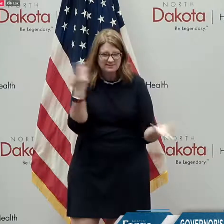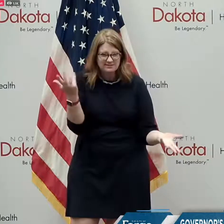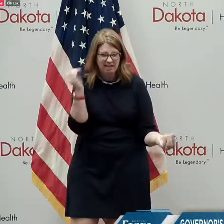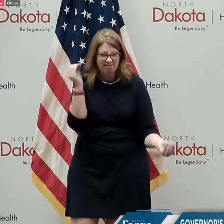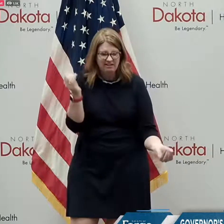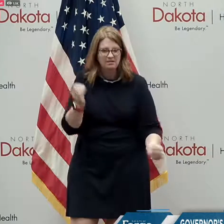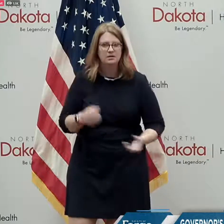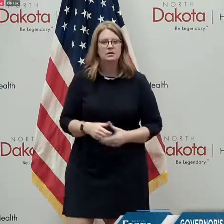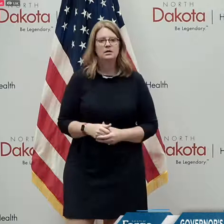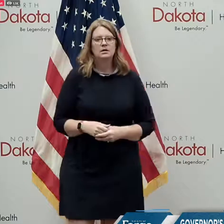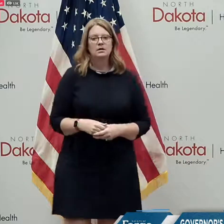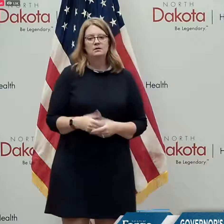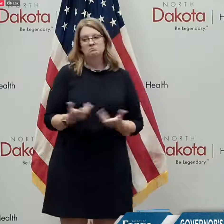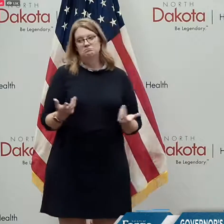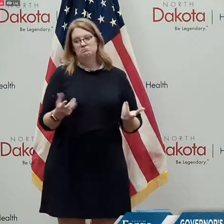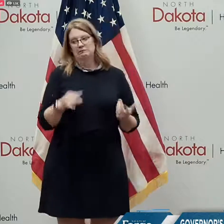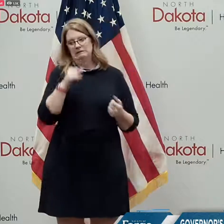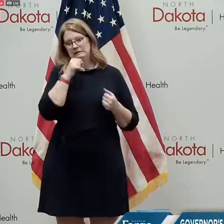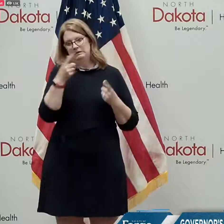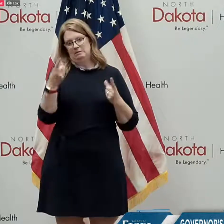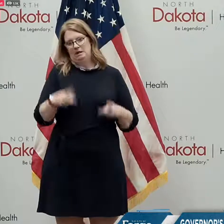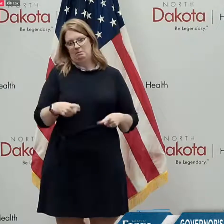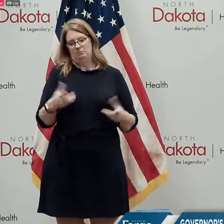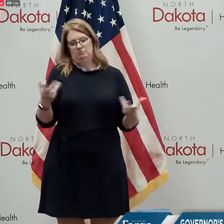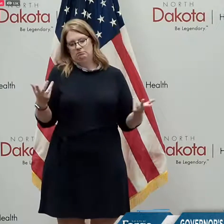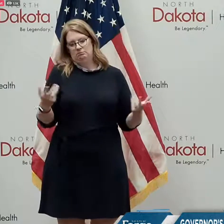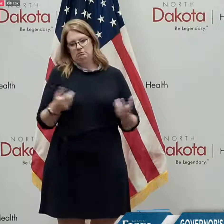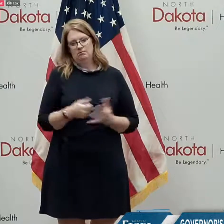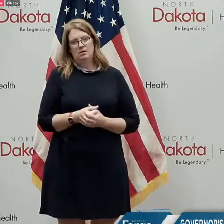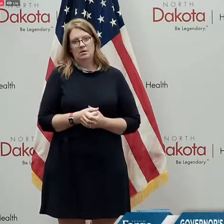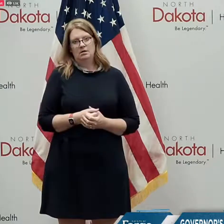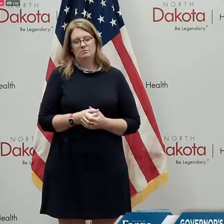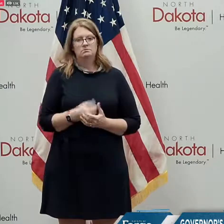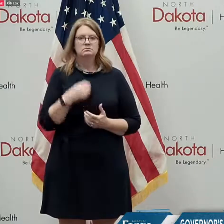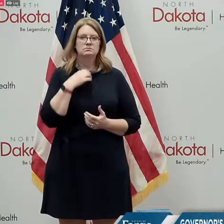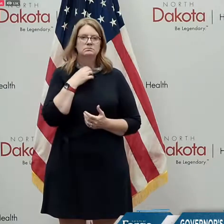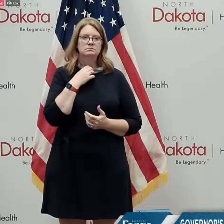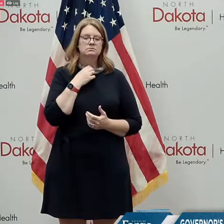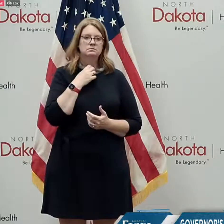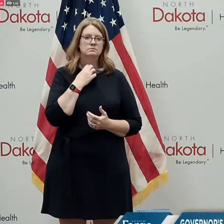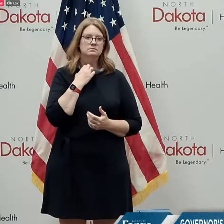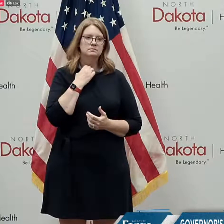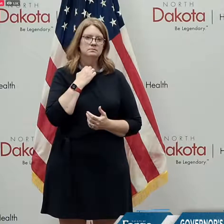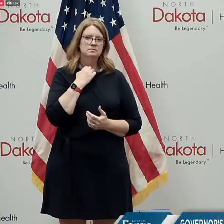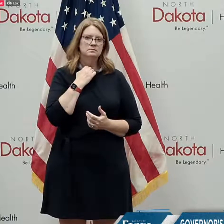it didn't happen, so I can't explain necessarily, but I think maybe it's because